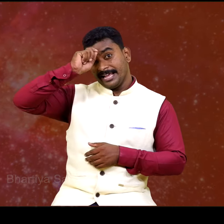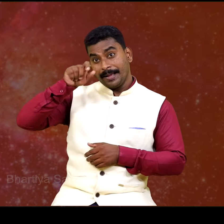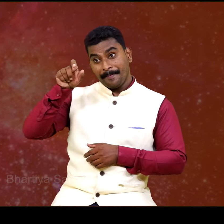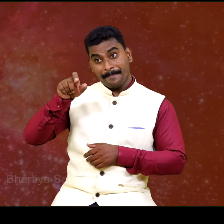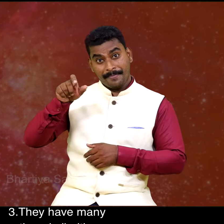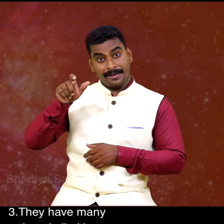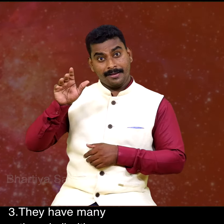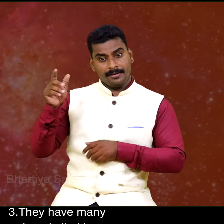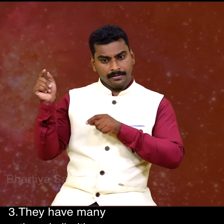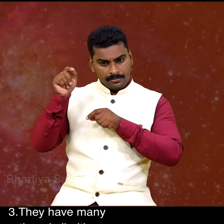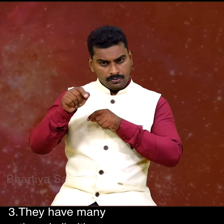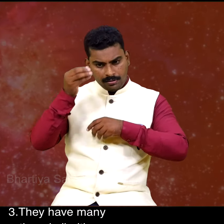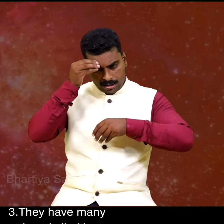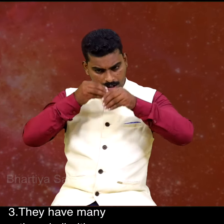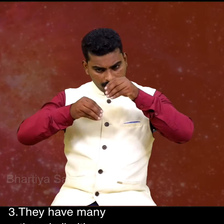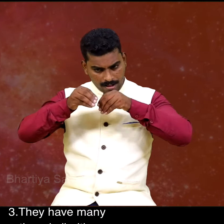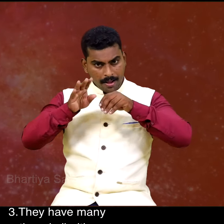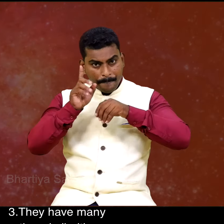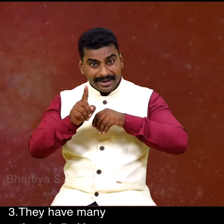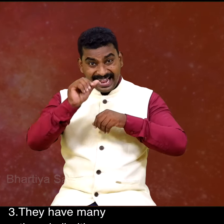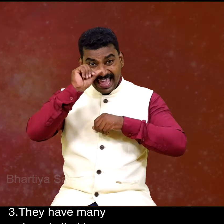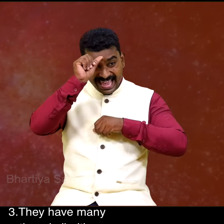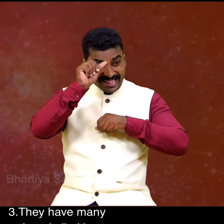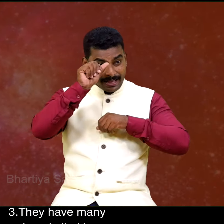They may have many other similarities too.